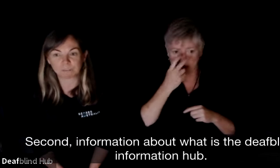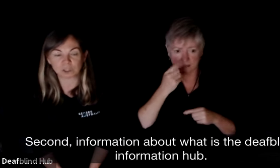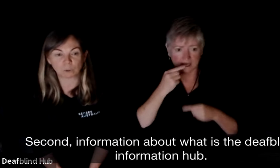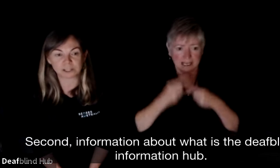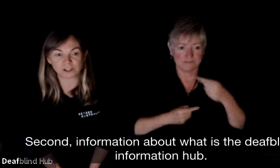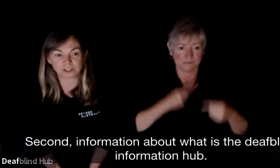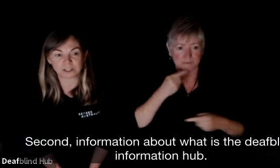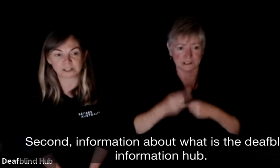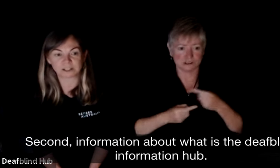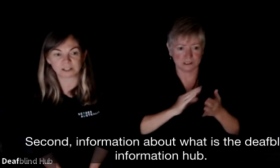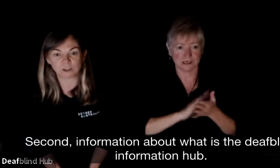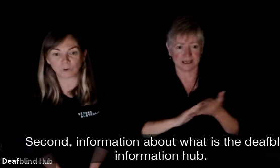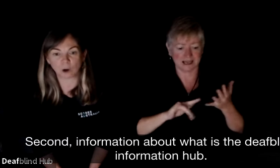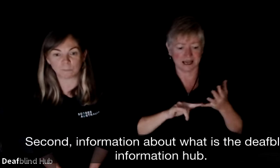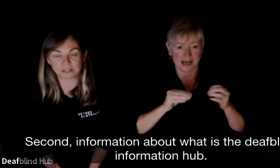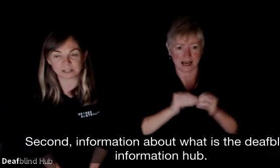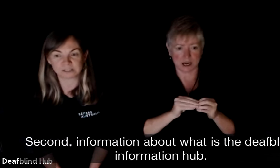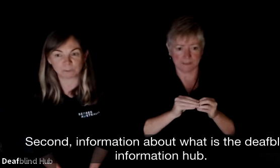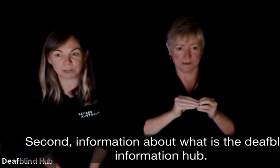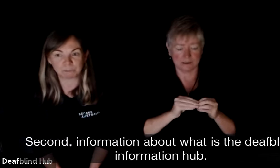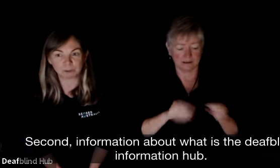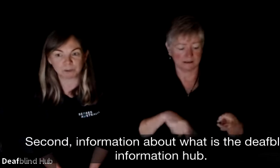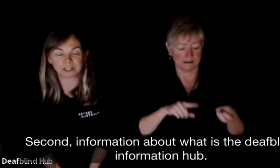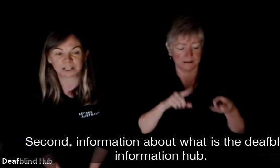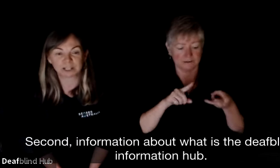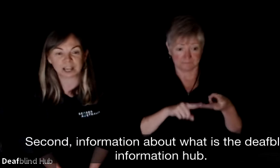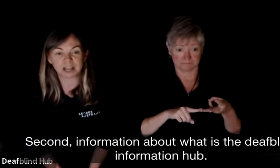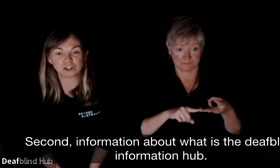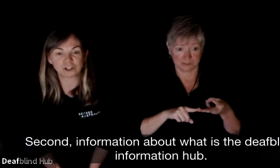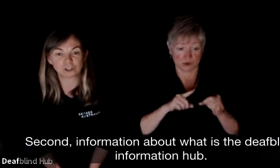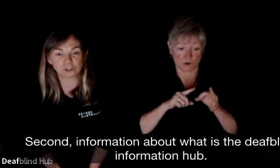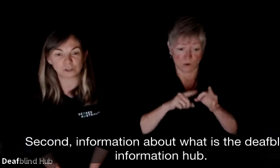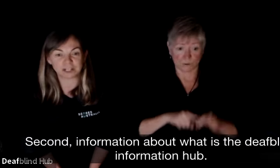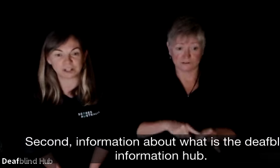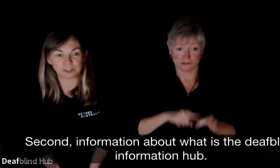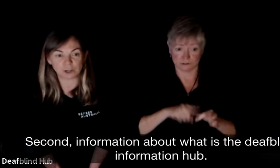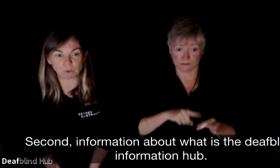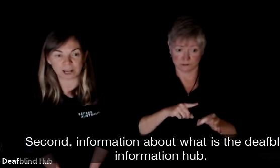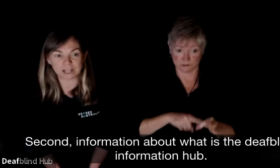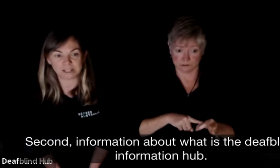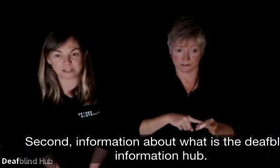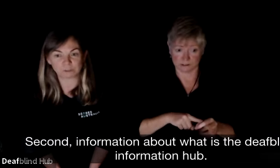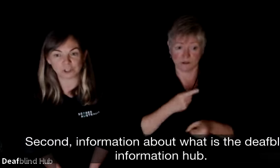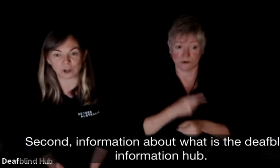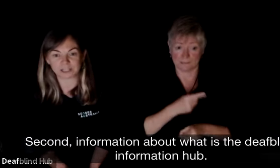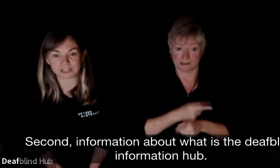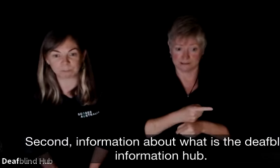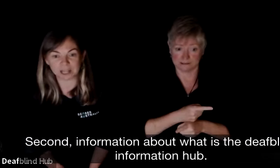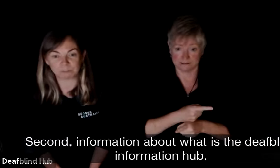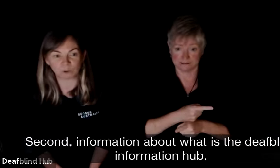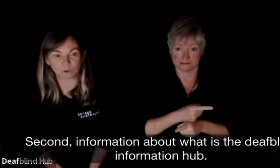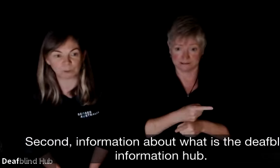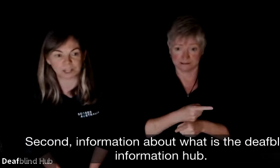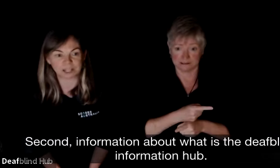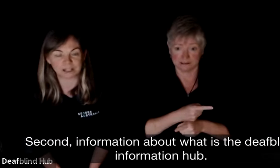open it up to questions or comments from people, and you can do that in 3 ways, which I'll